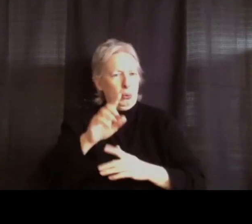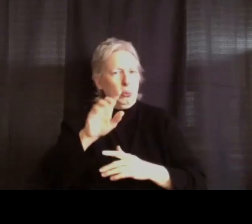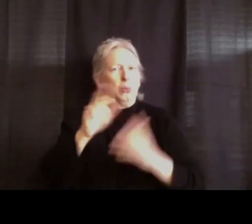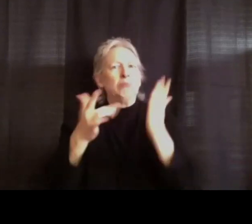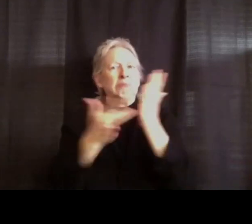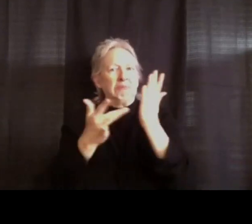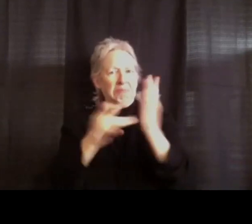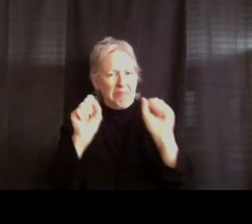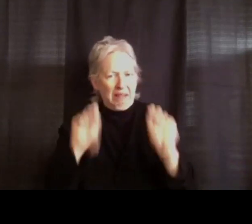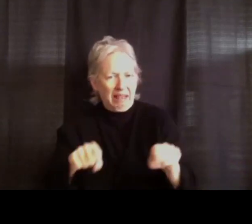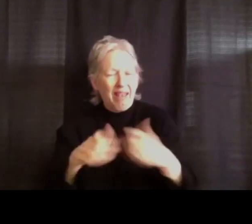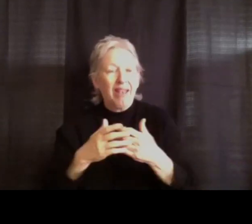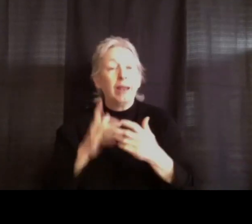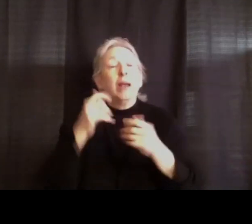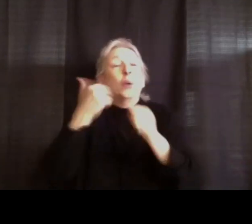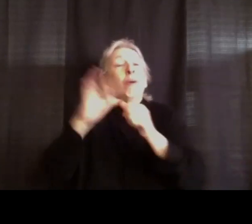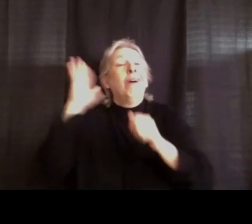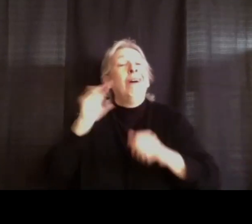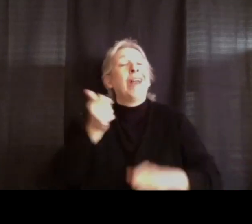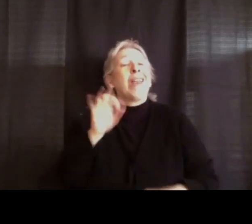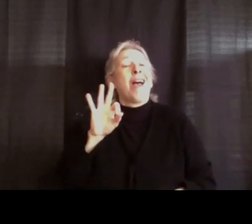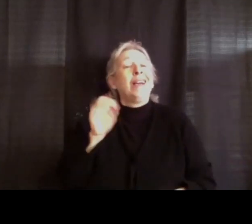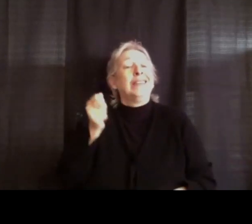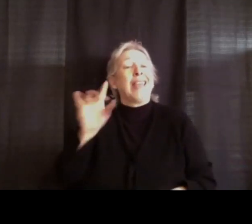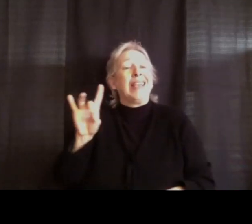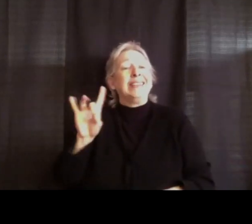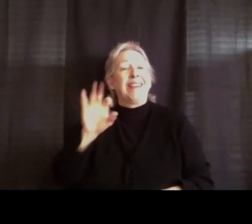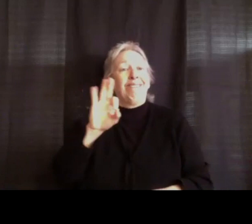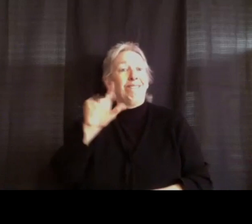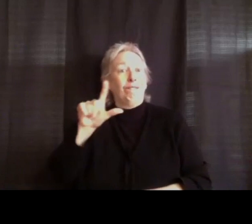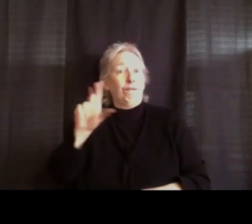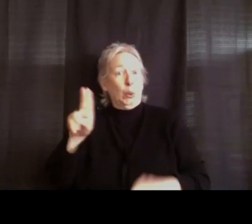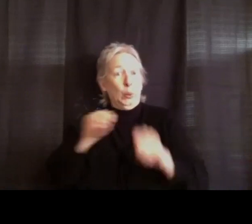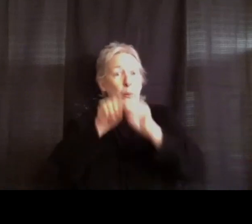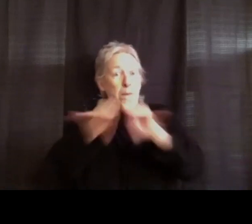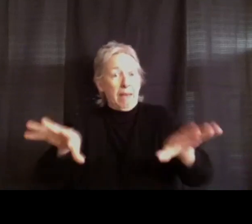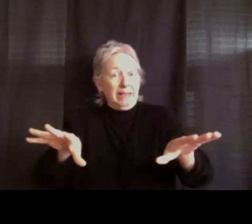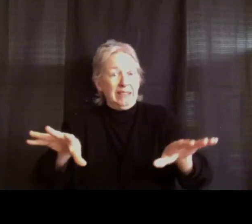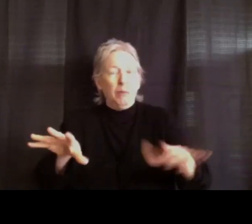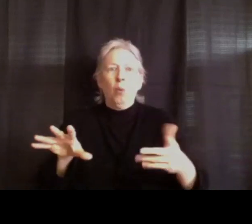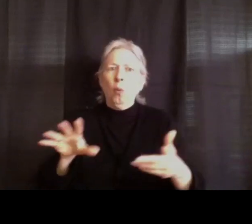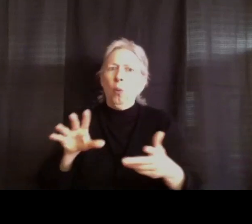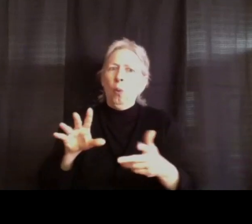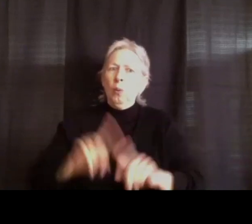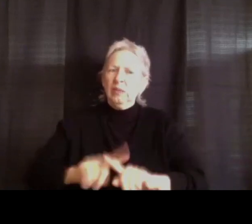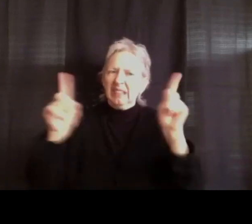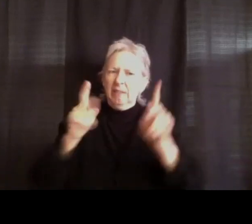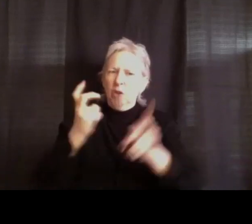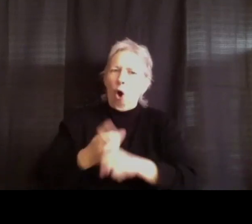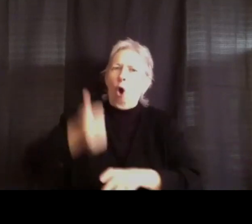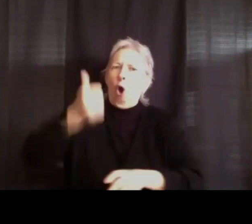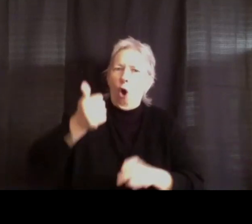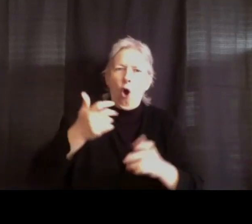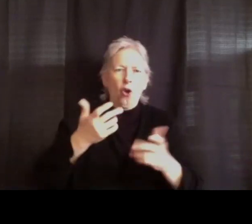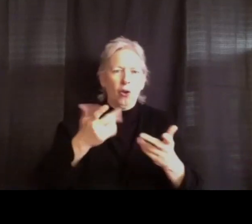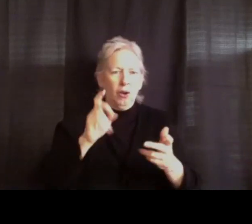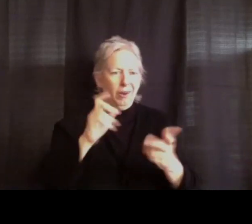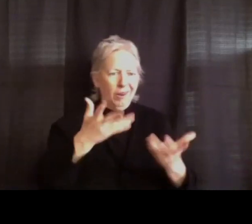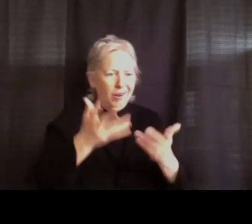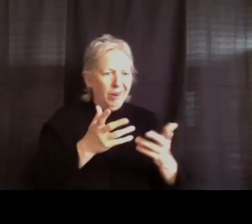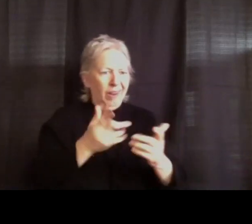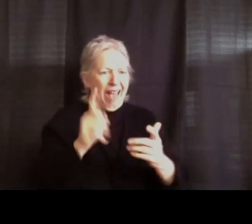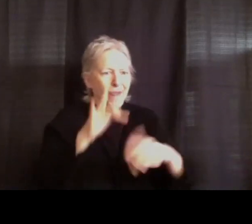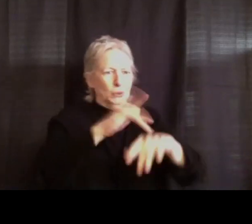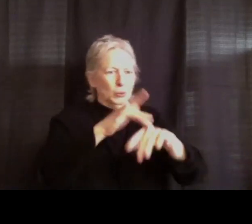1918, it was much harder to care for others without coming quite close to them. No WhatsApp or Marco Polo,